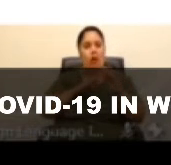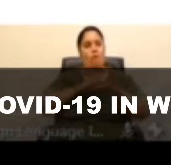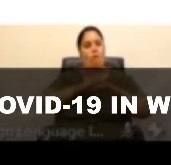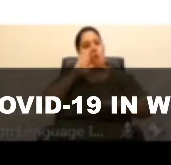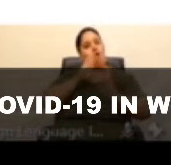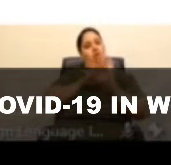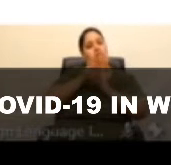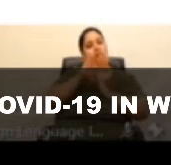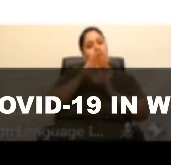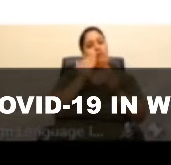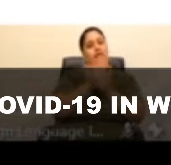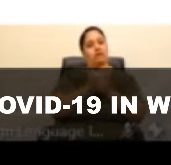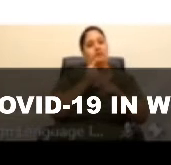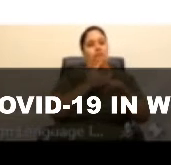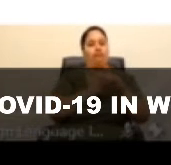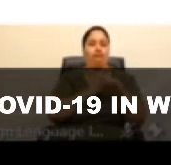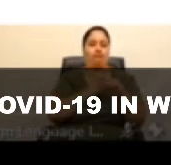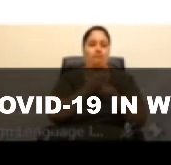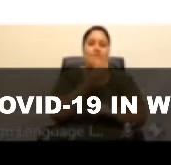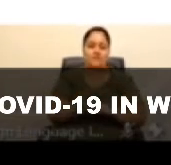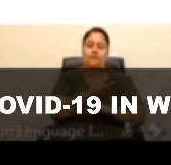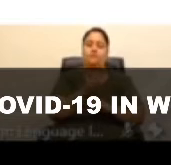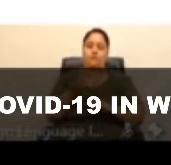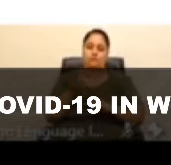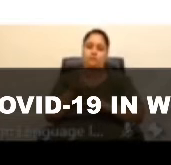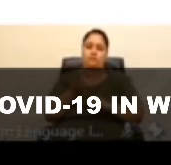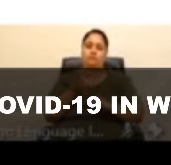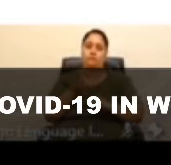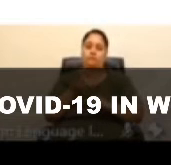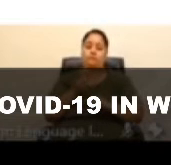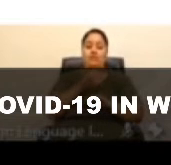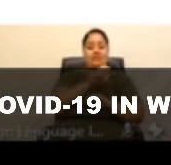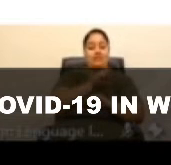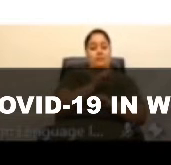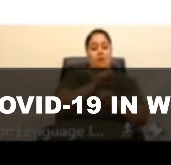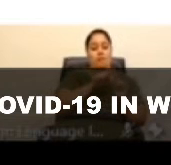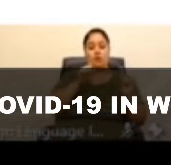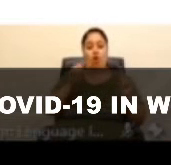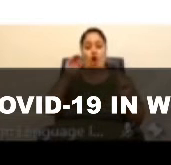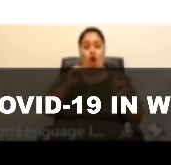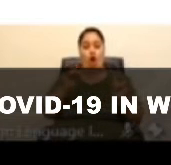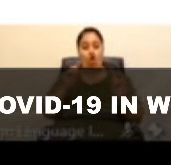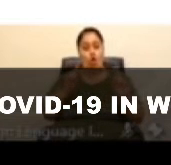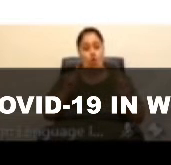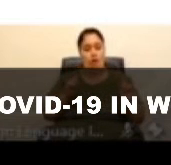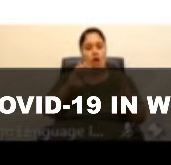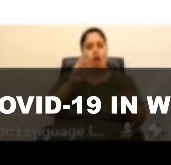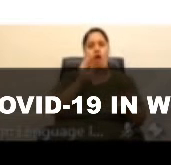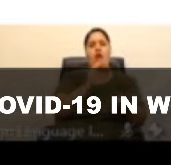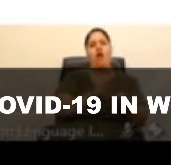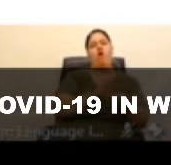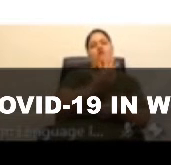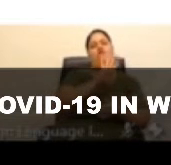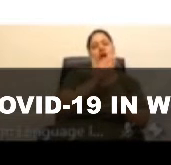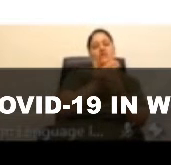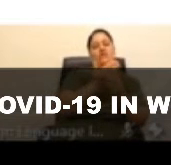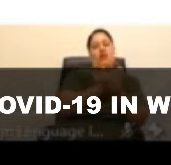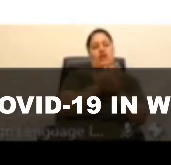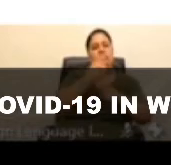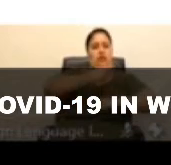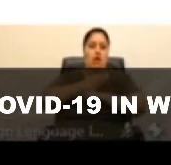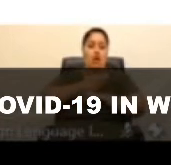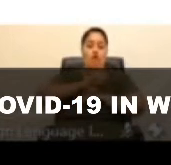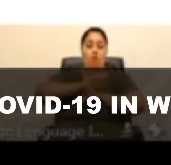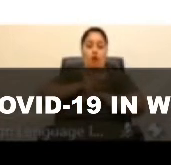seen that the cases for healthcare workers in September, October was as low as 5 cases a day for the whole